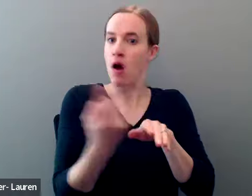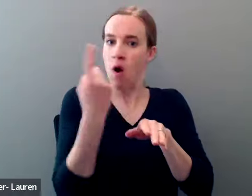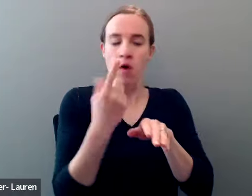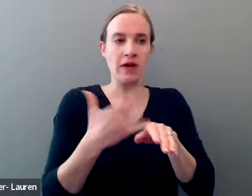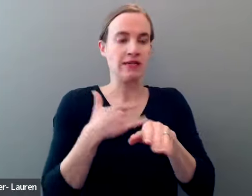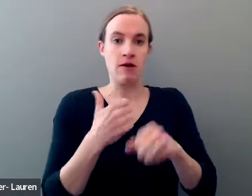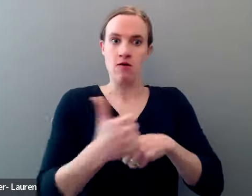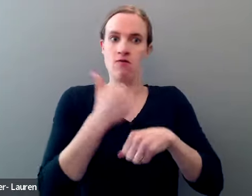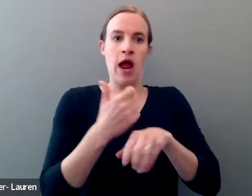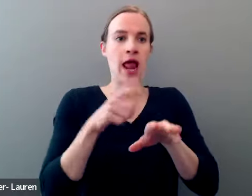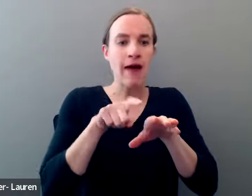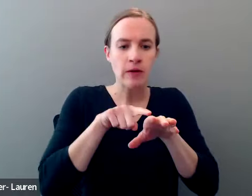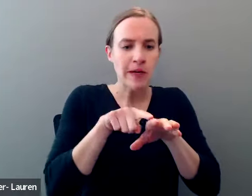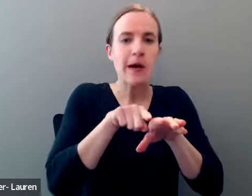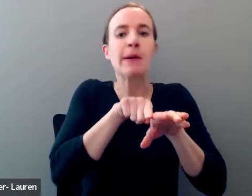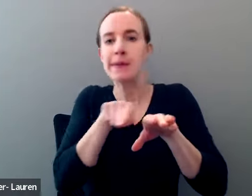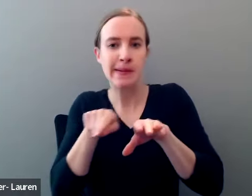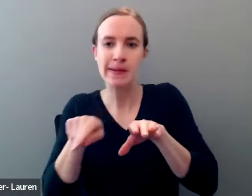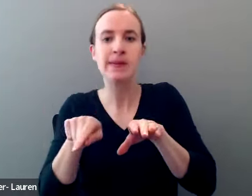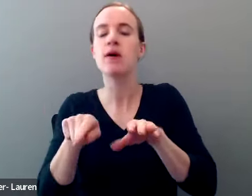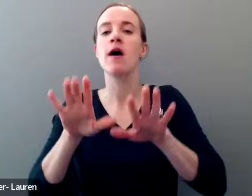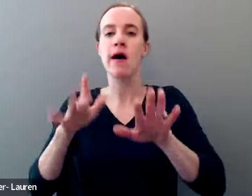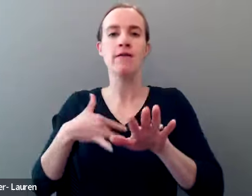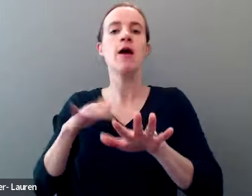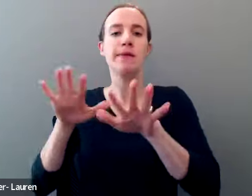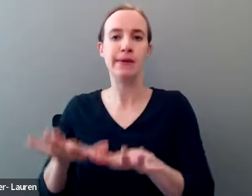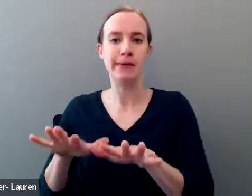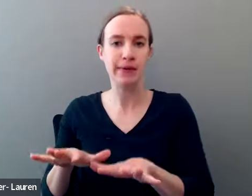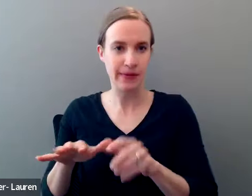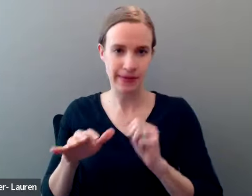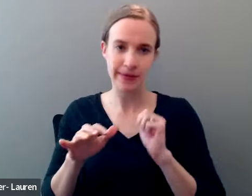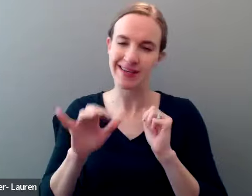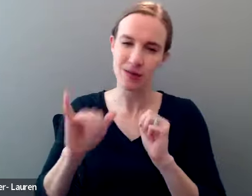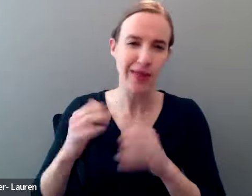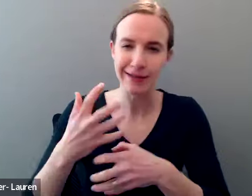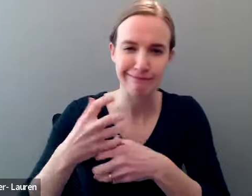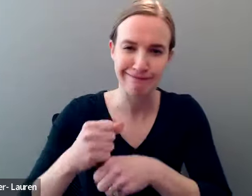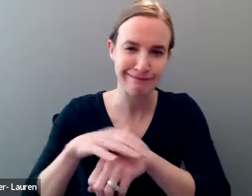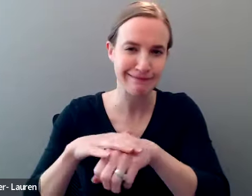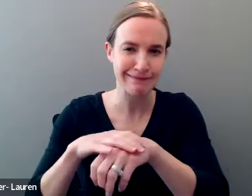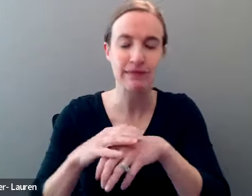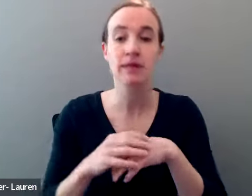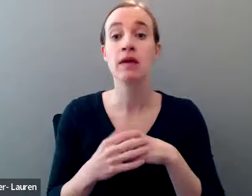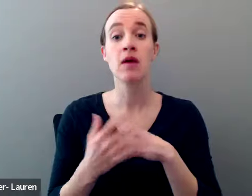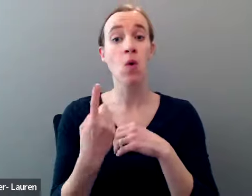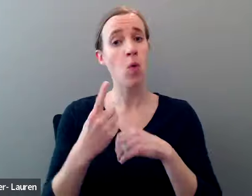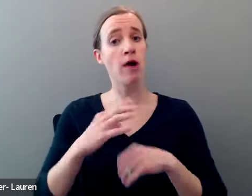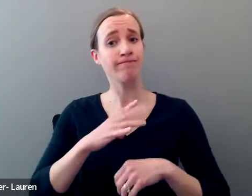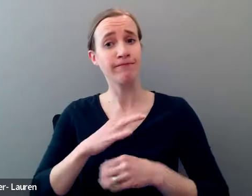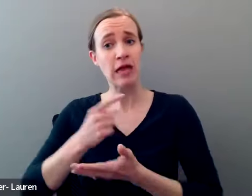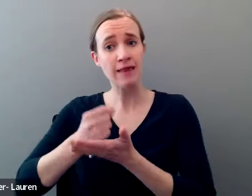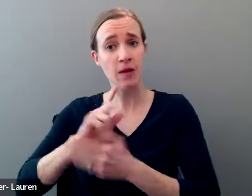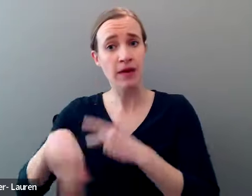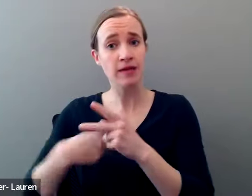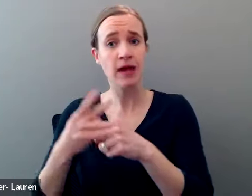controlling of yourself. And that, again, is a very nutshell version. EMDR is a really great therapy modality for